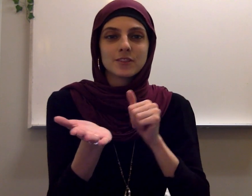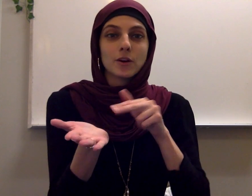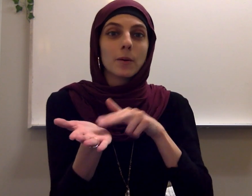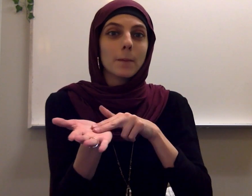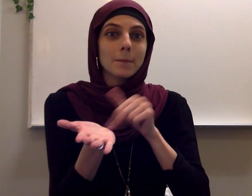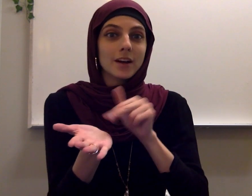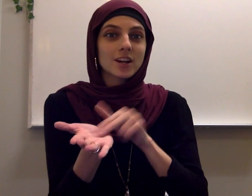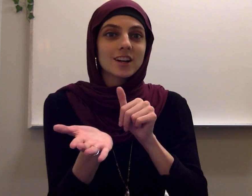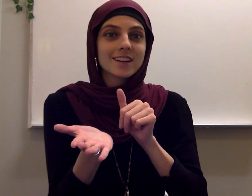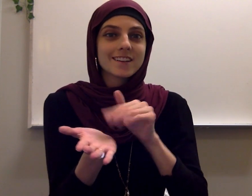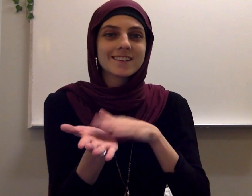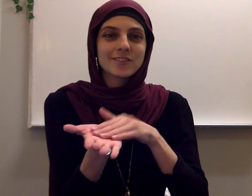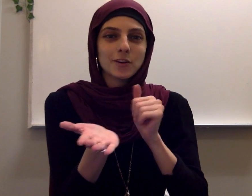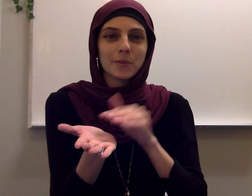So butter, soap.